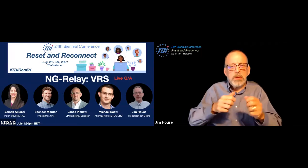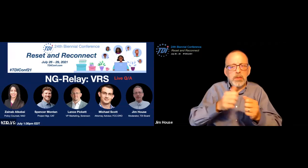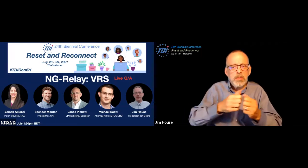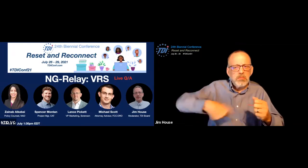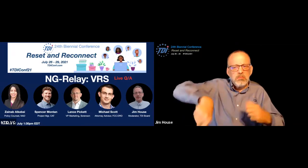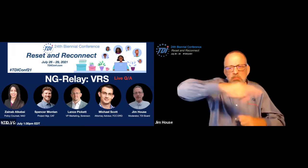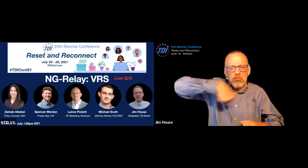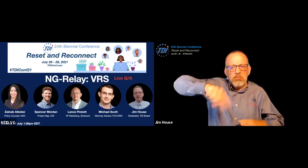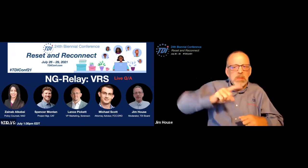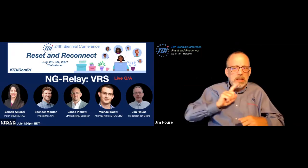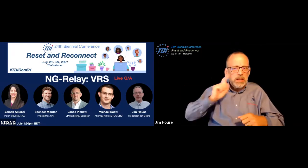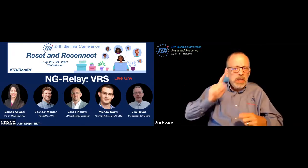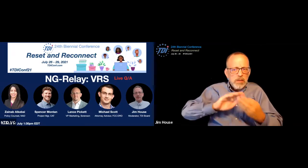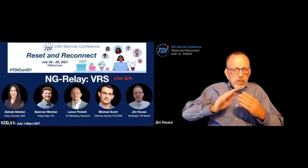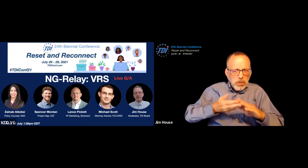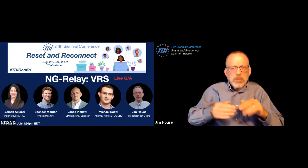Yes, I agree.